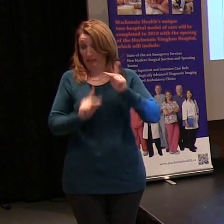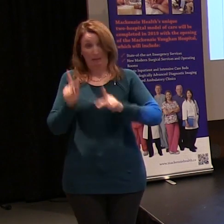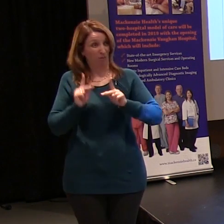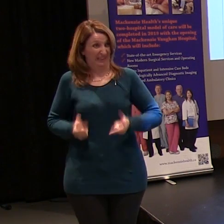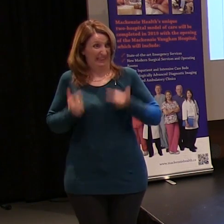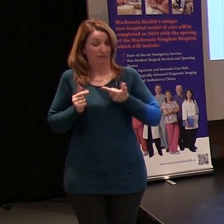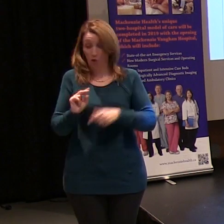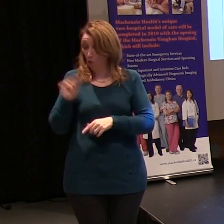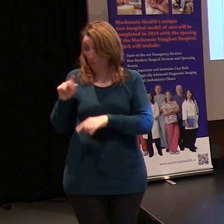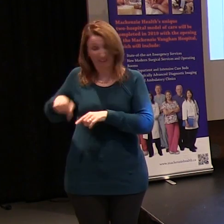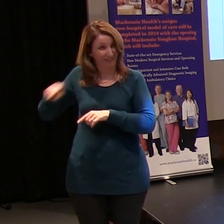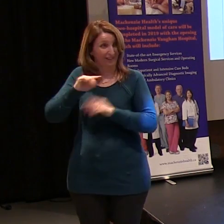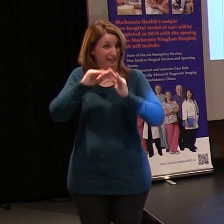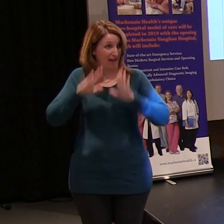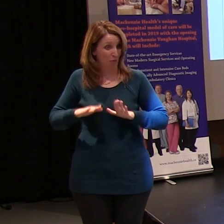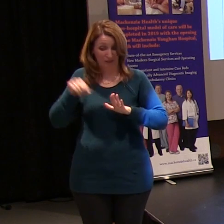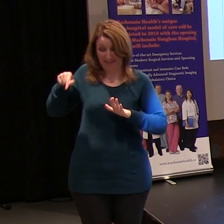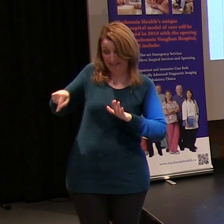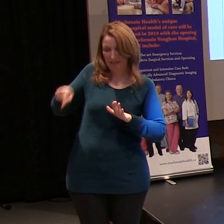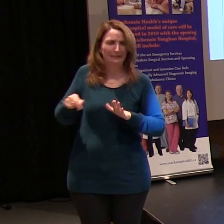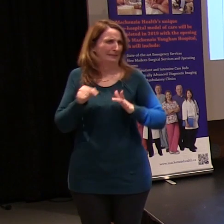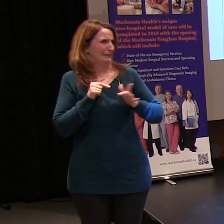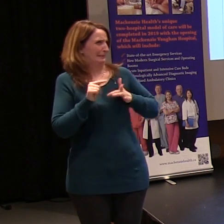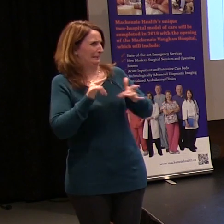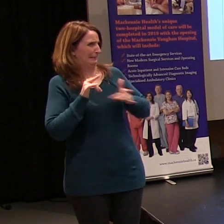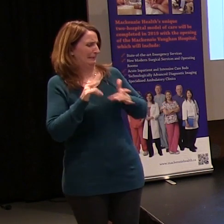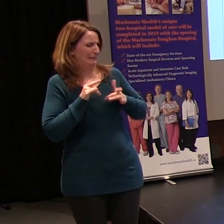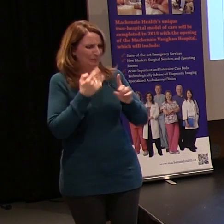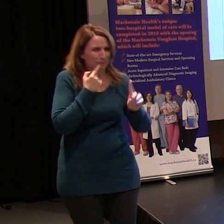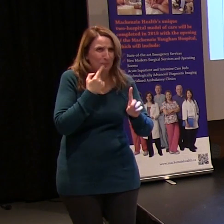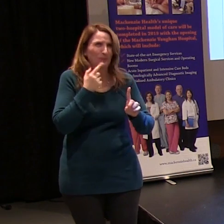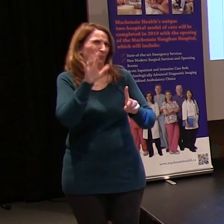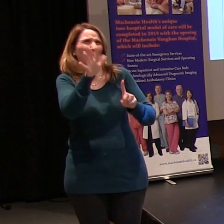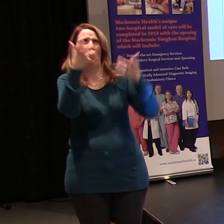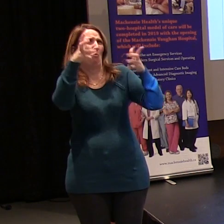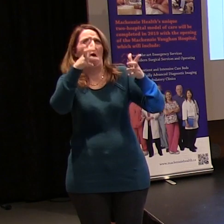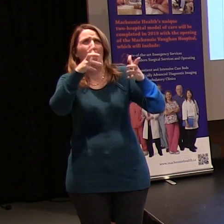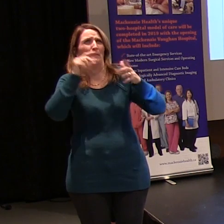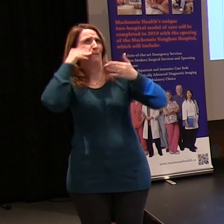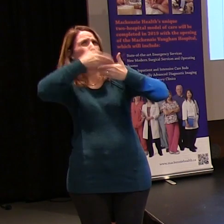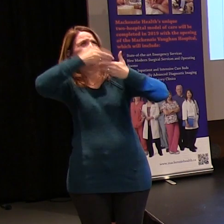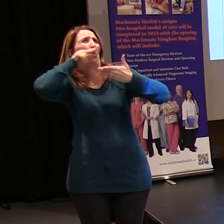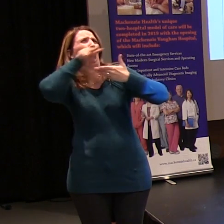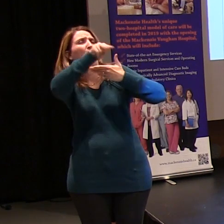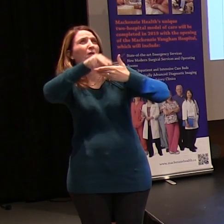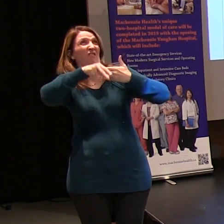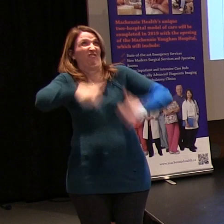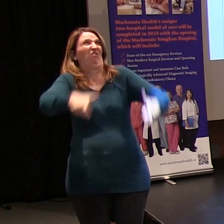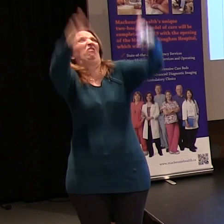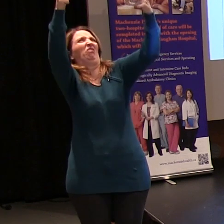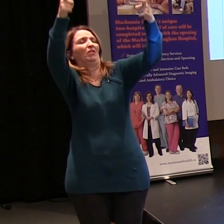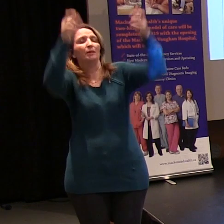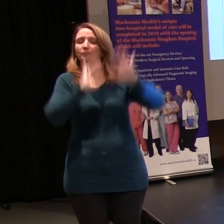north side, and that's imagine to yourself, we're cutting the site vertically, and that's the small